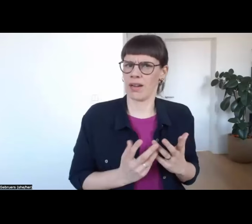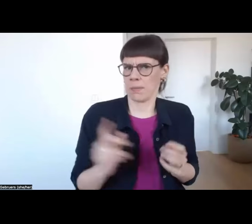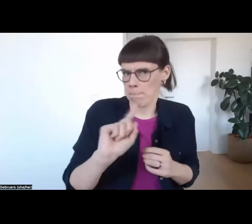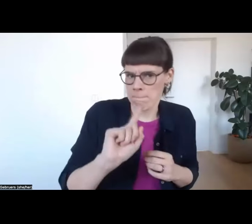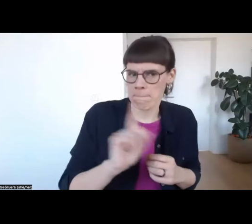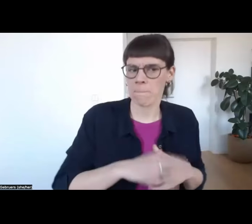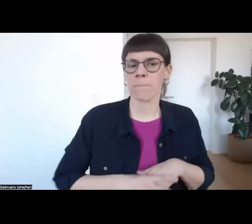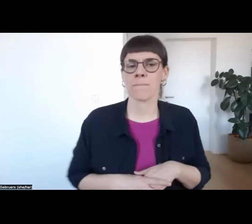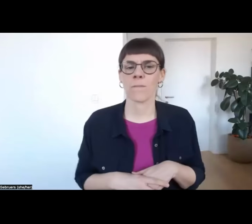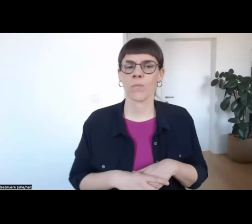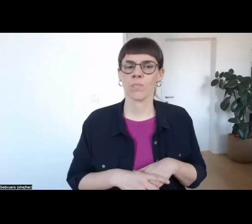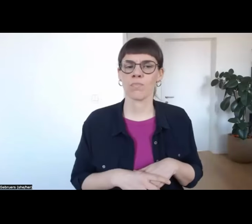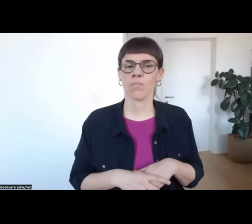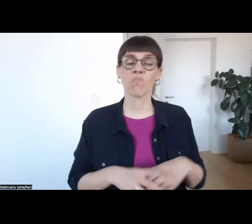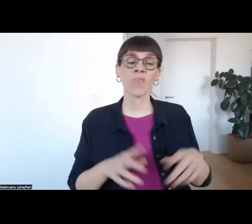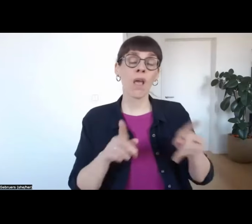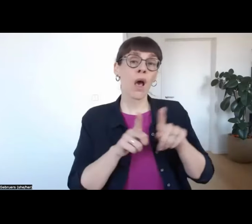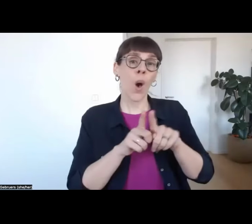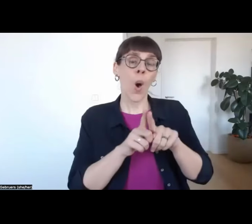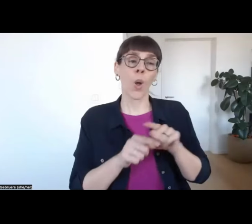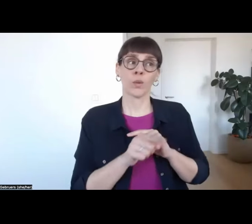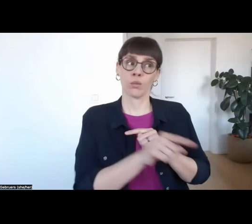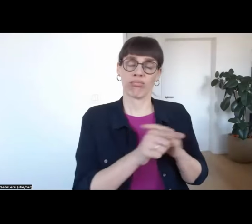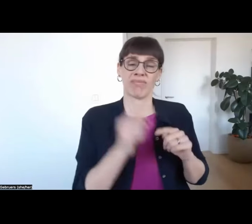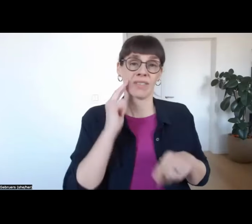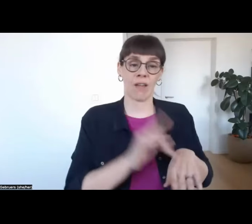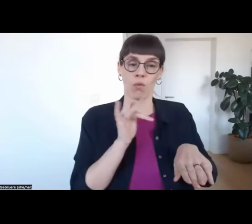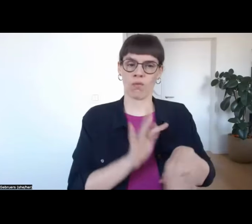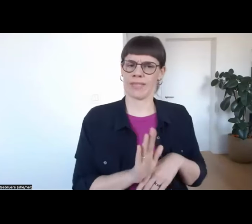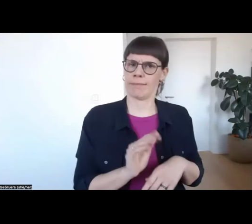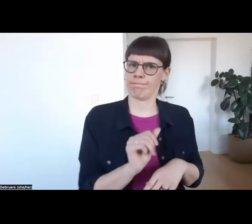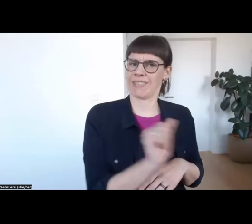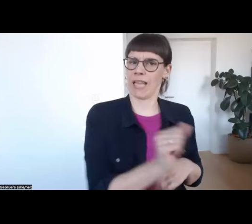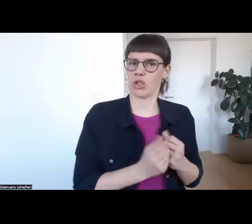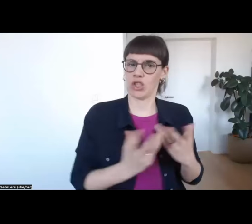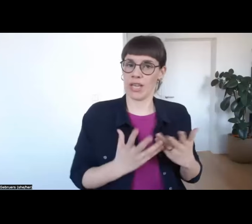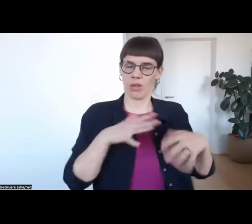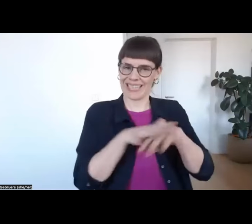genders in terms of their own gender as well. And how does that intersect?